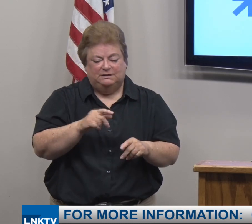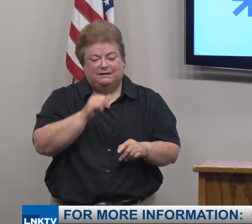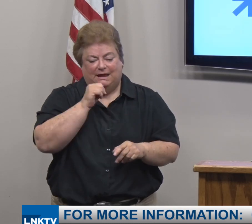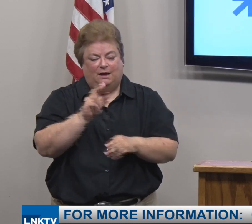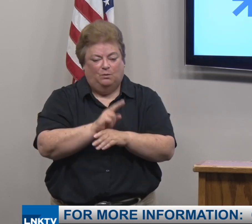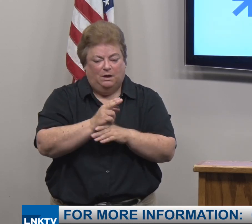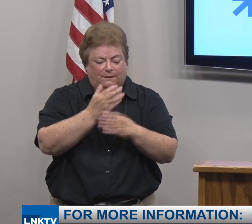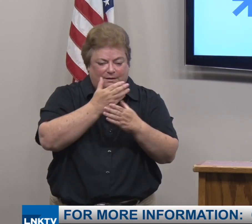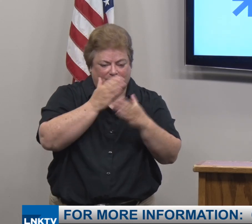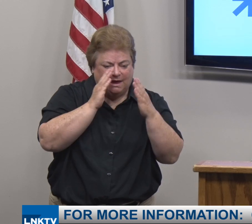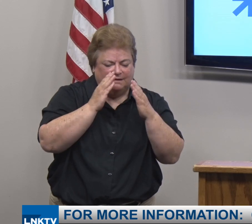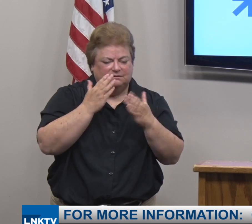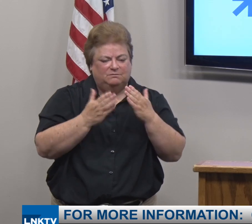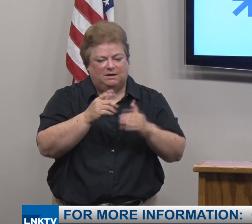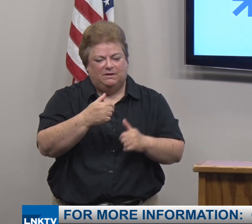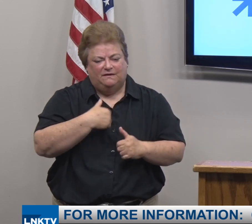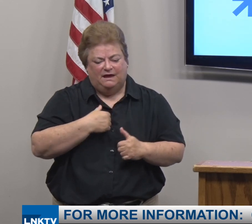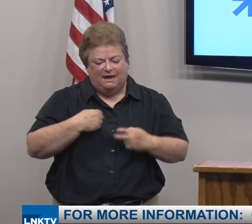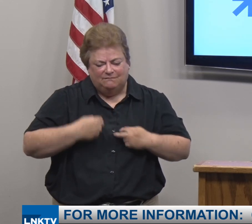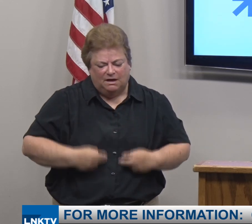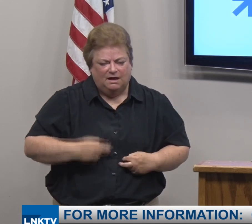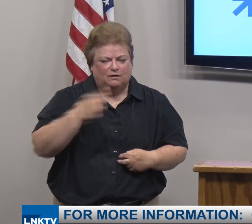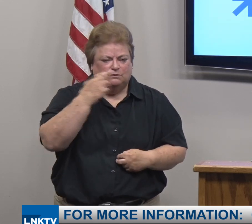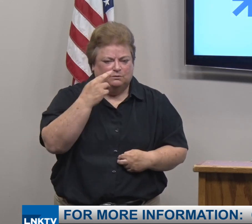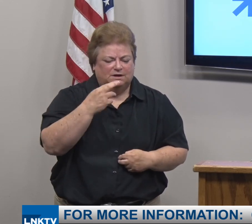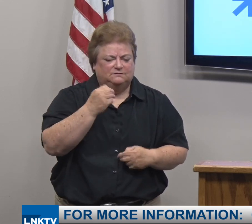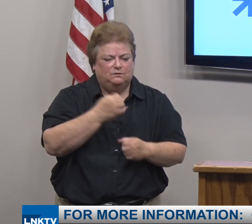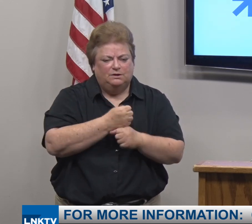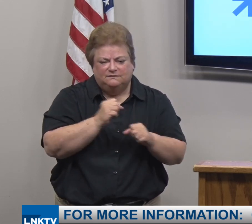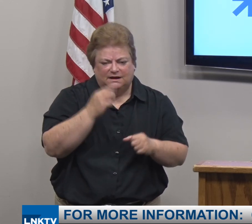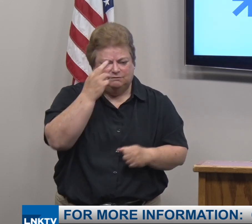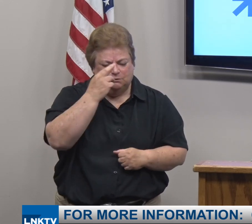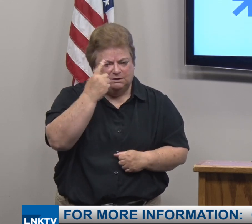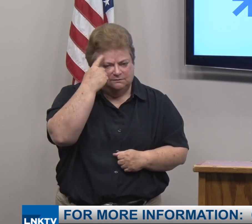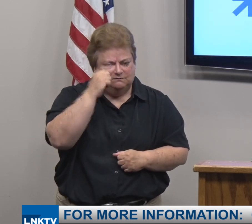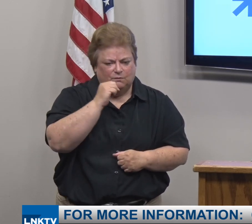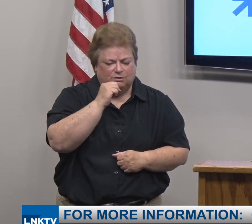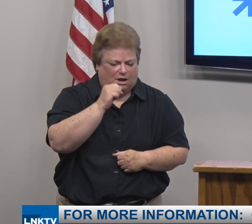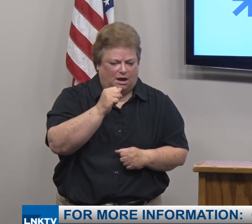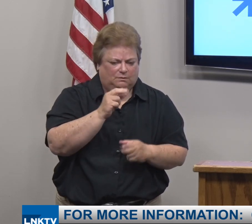mask sort of intentional for their health or safety. But,